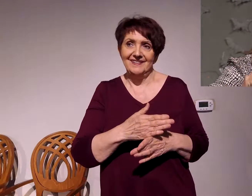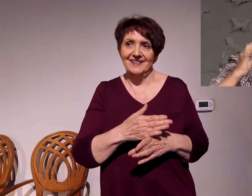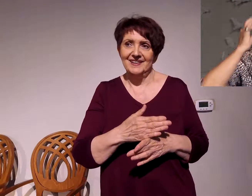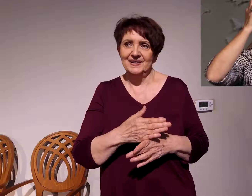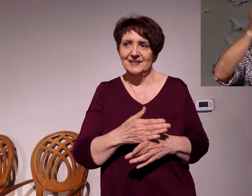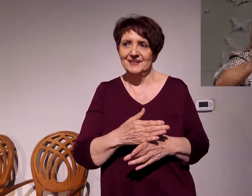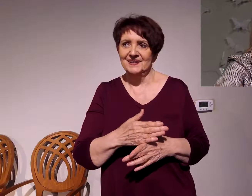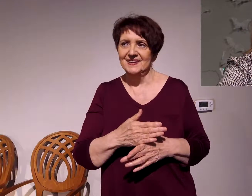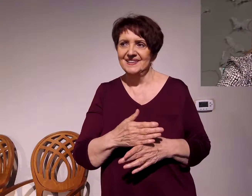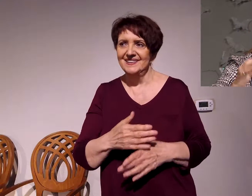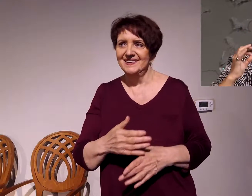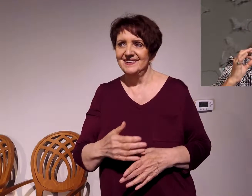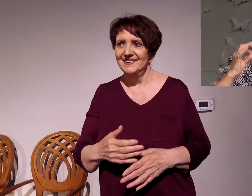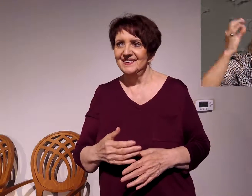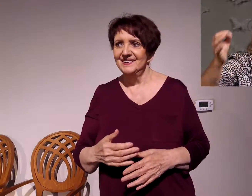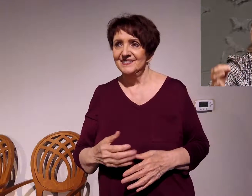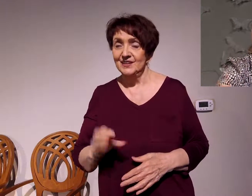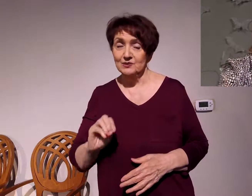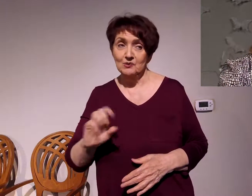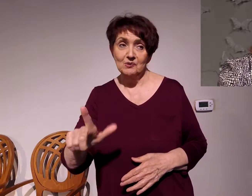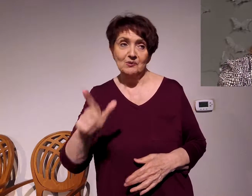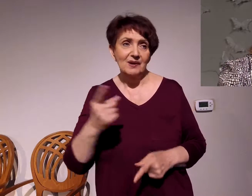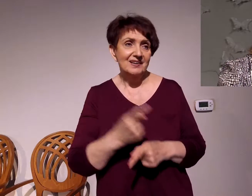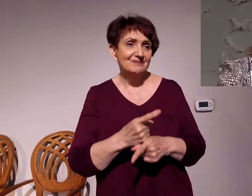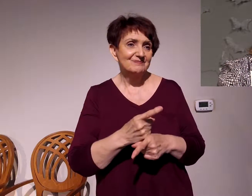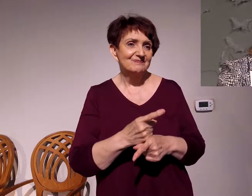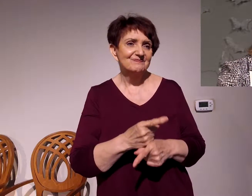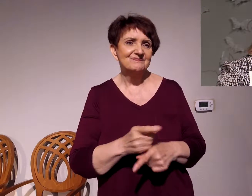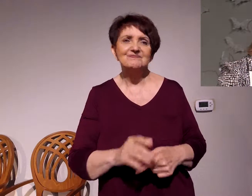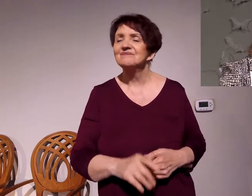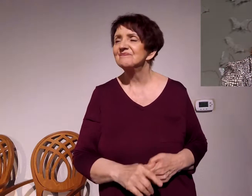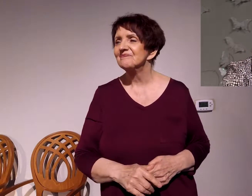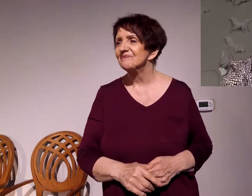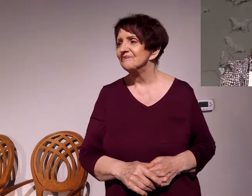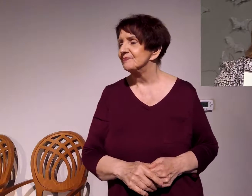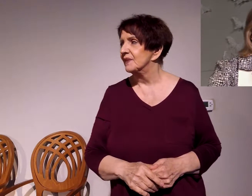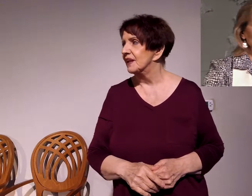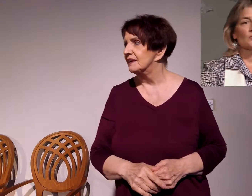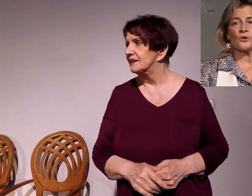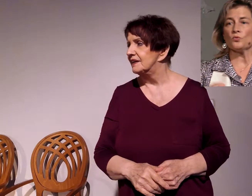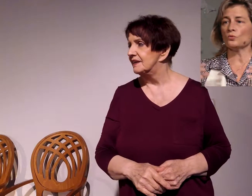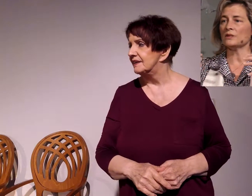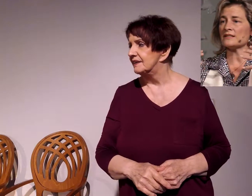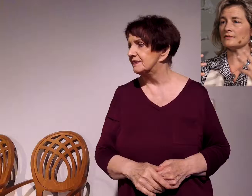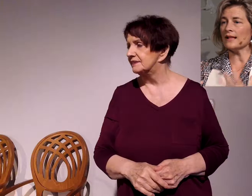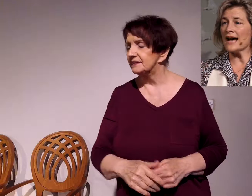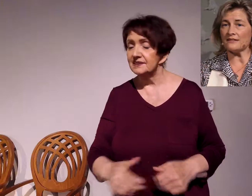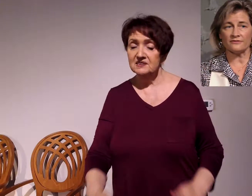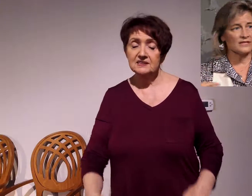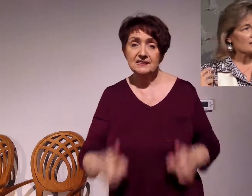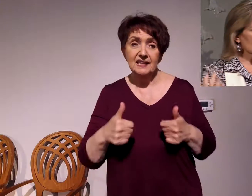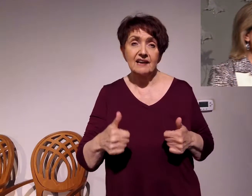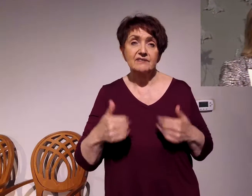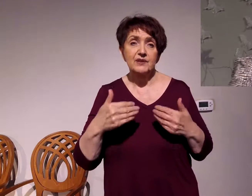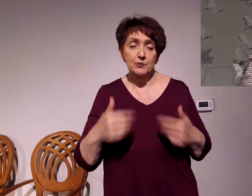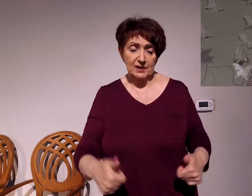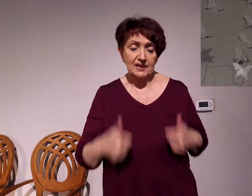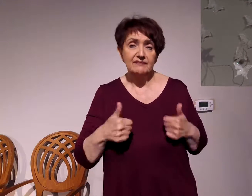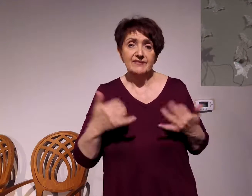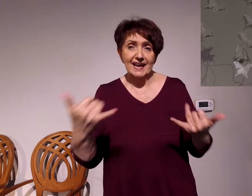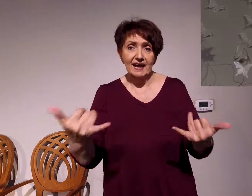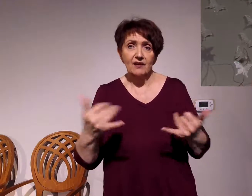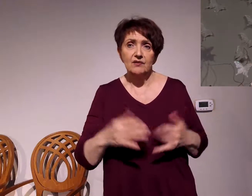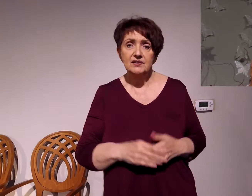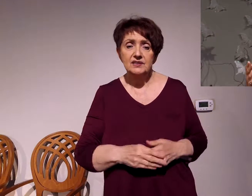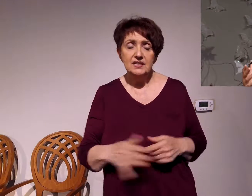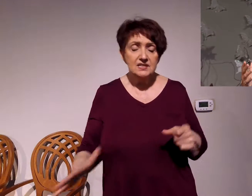times around the sun. But isn't that cool? So this life that we